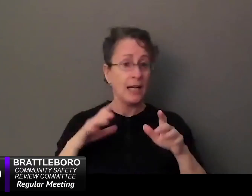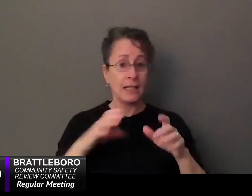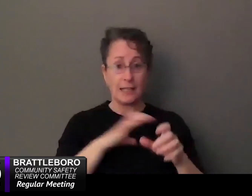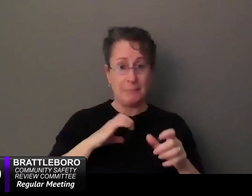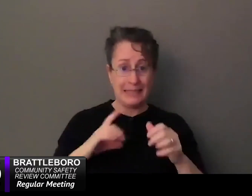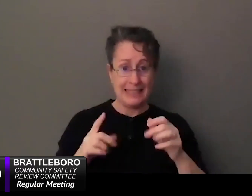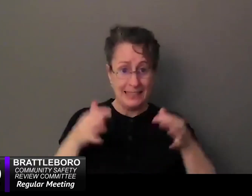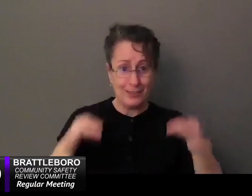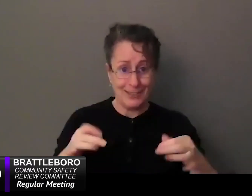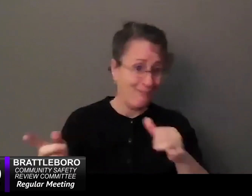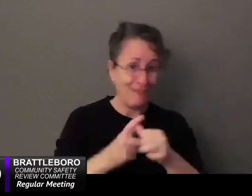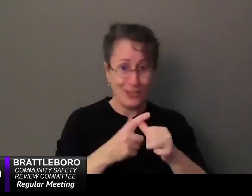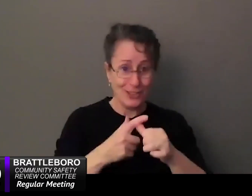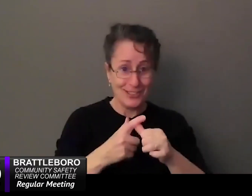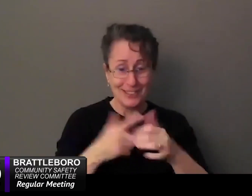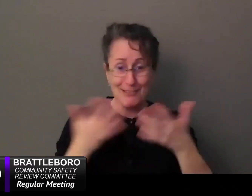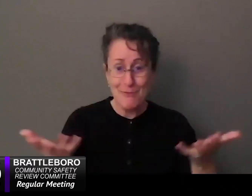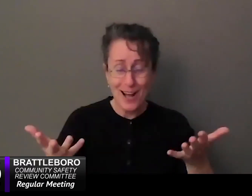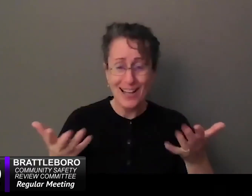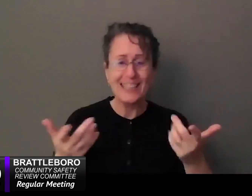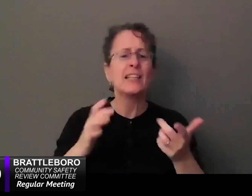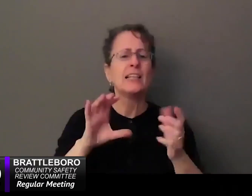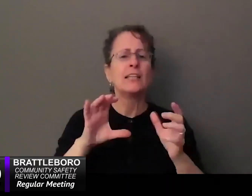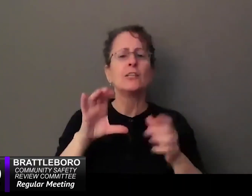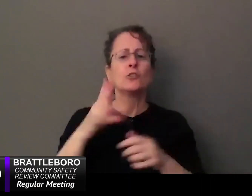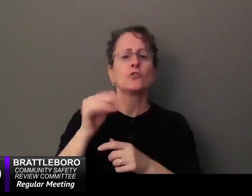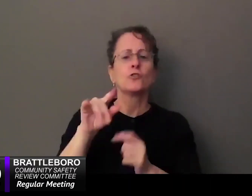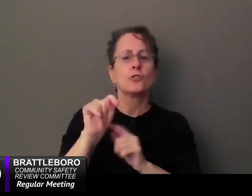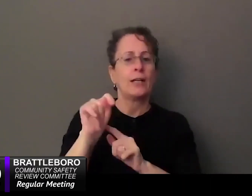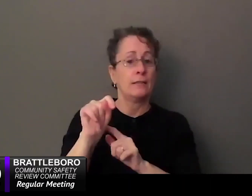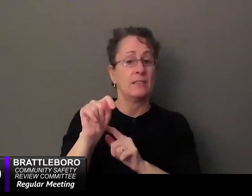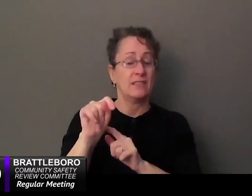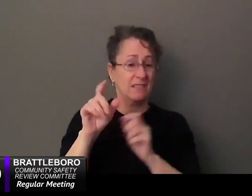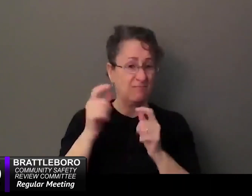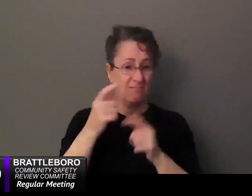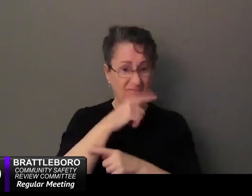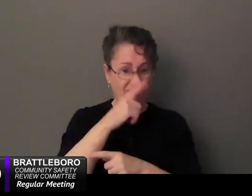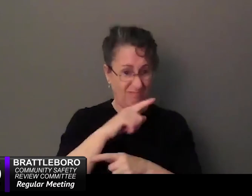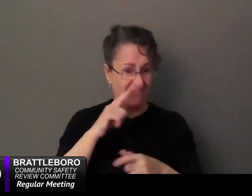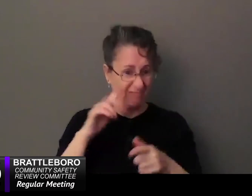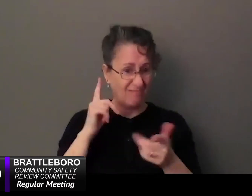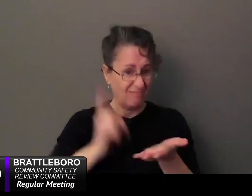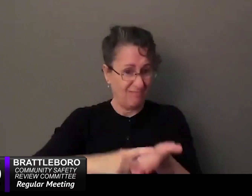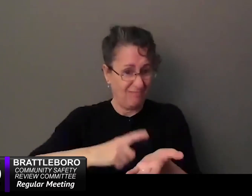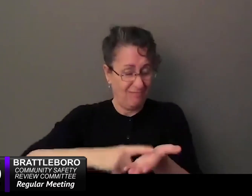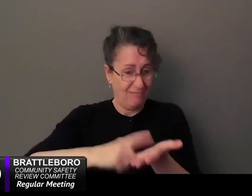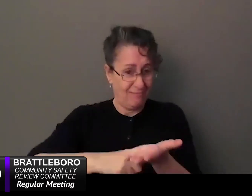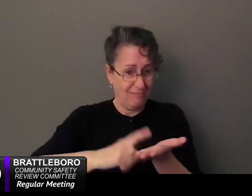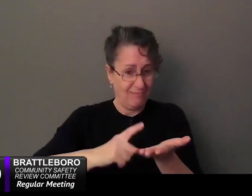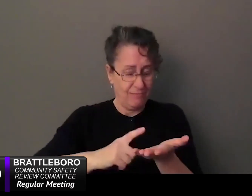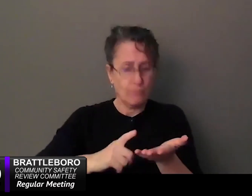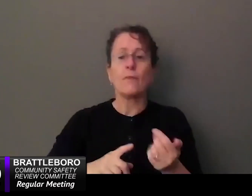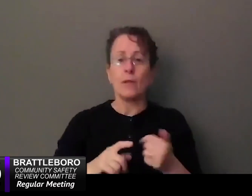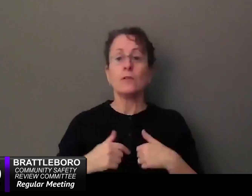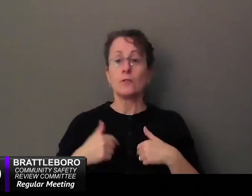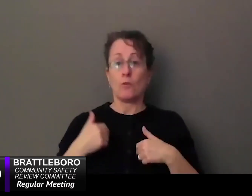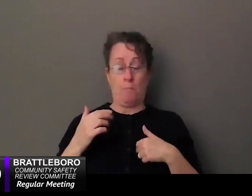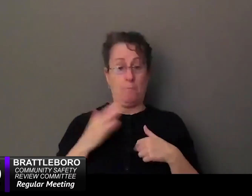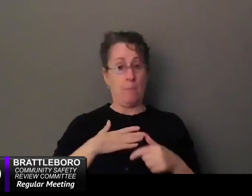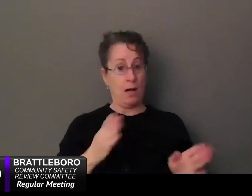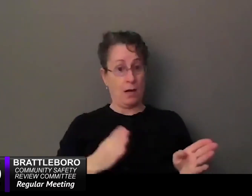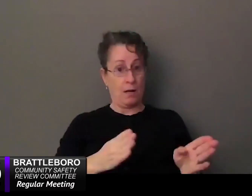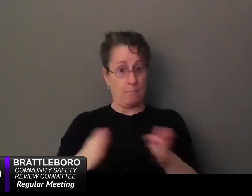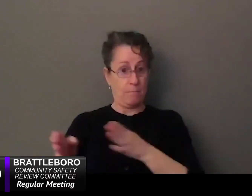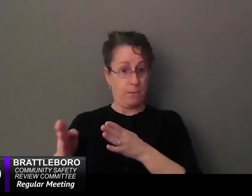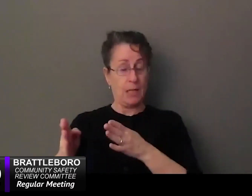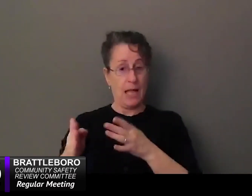decision, and talk about the chat for just a moment? In my plan, I had talking about how we would make